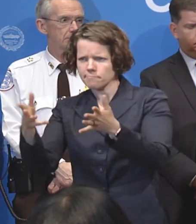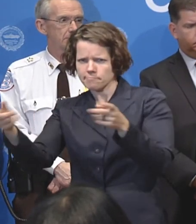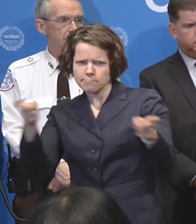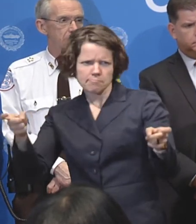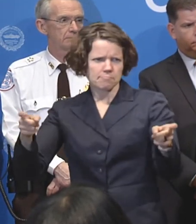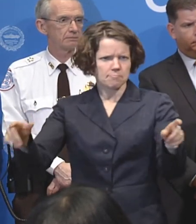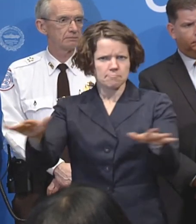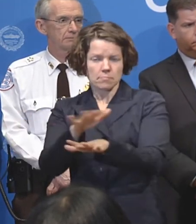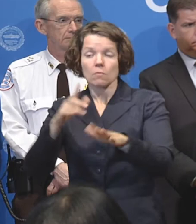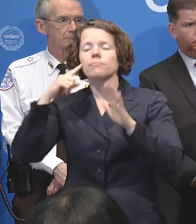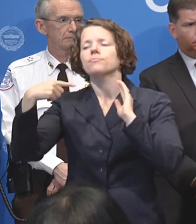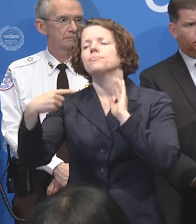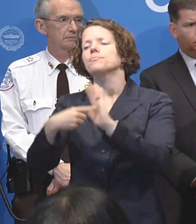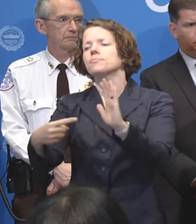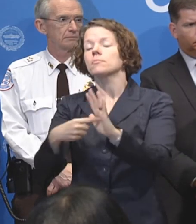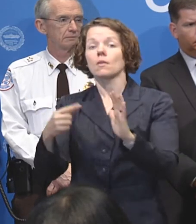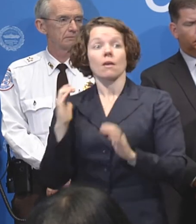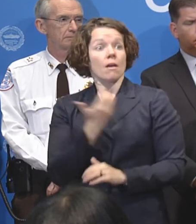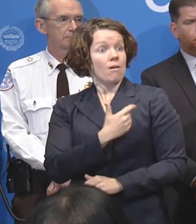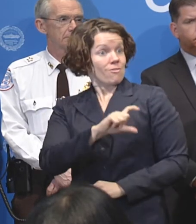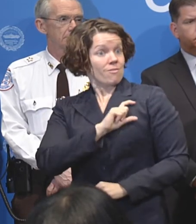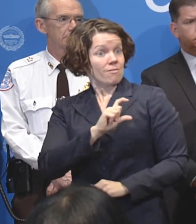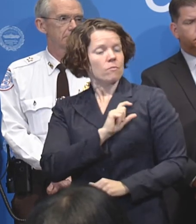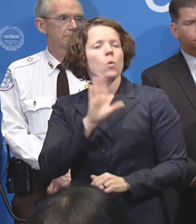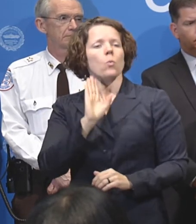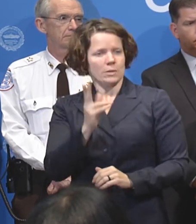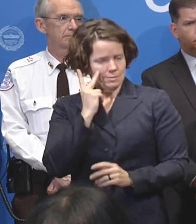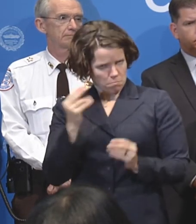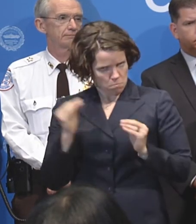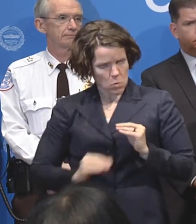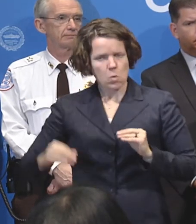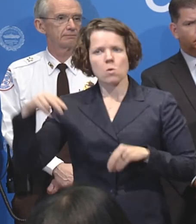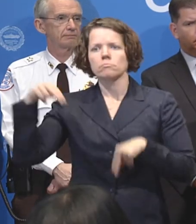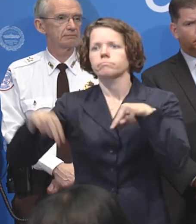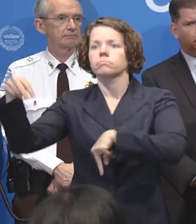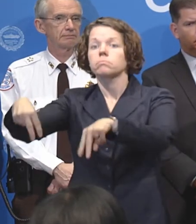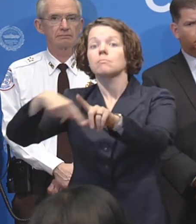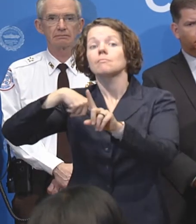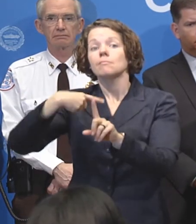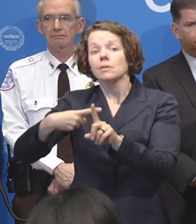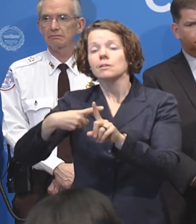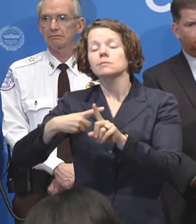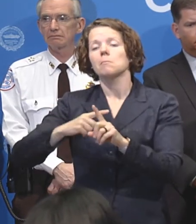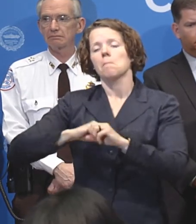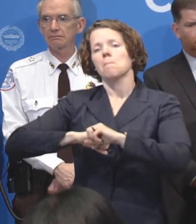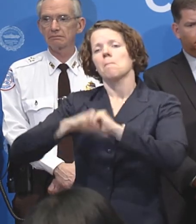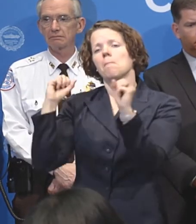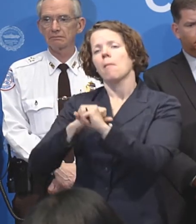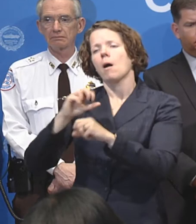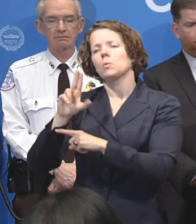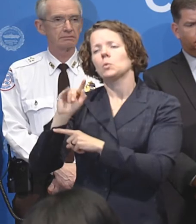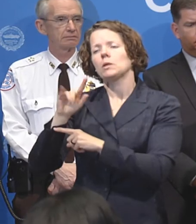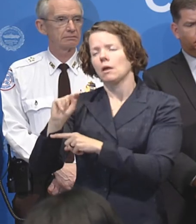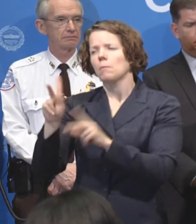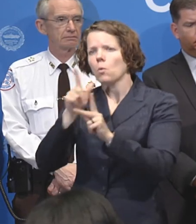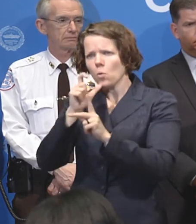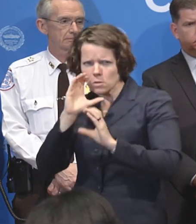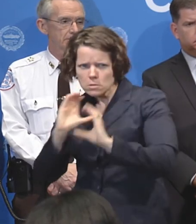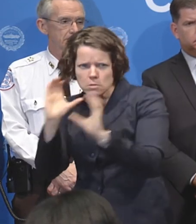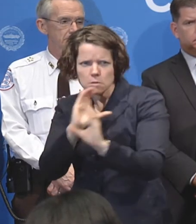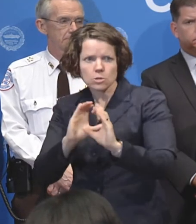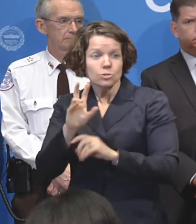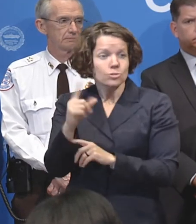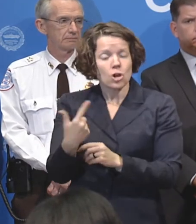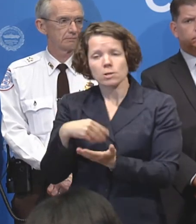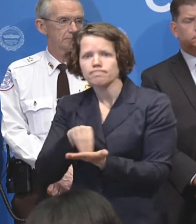increase in our uniform officers, as well as an increase of our explosive detection units deployed, as well as